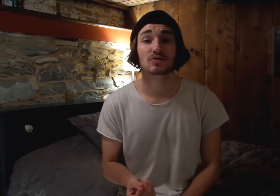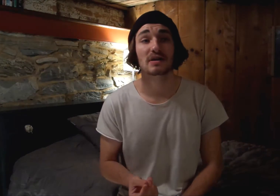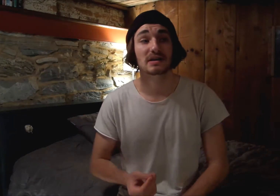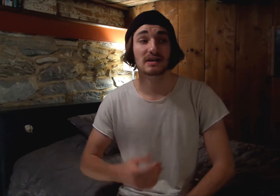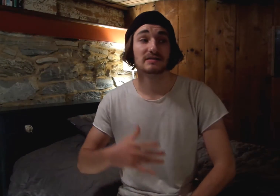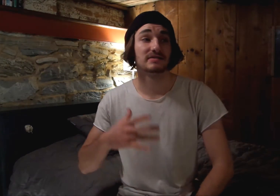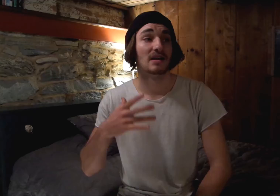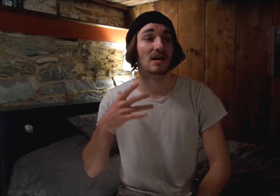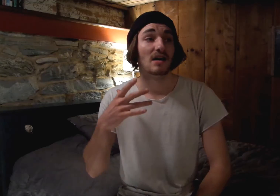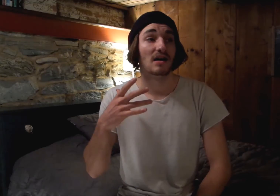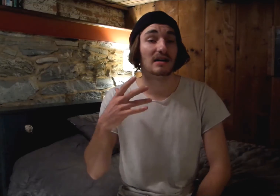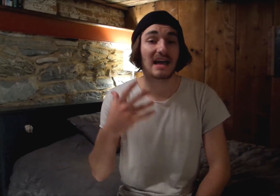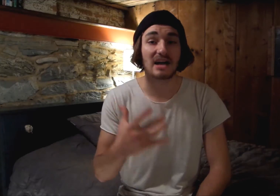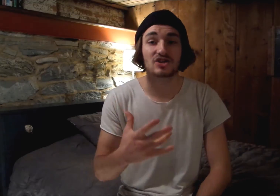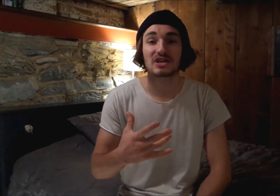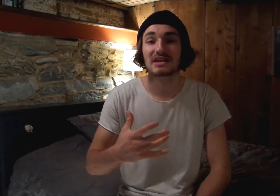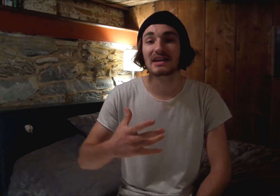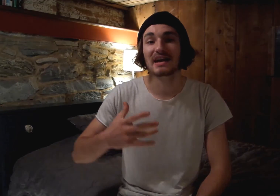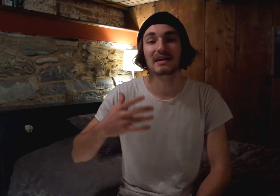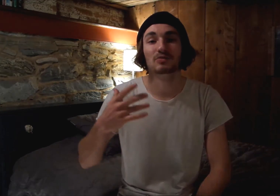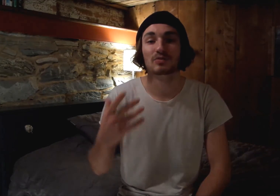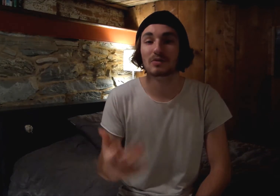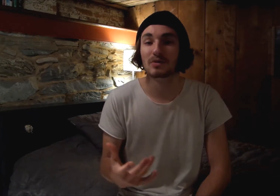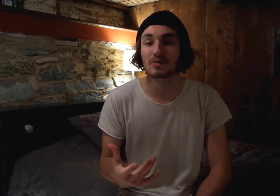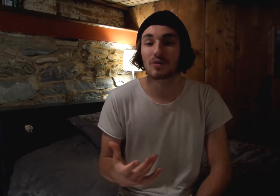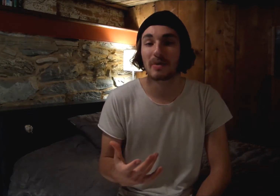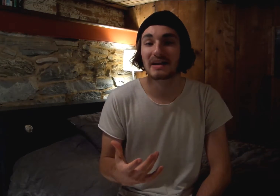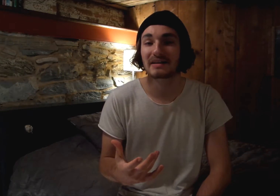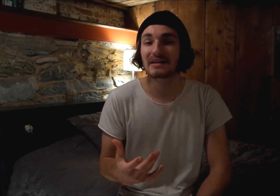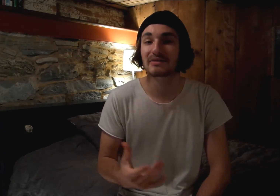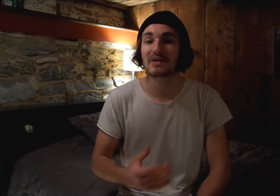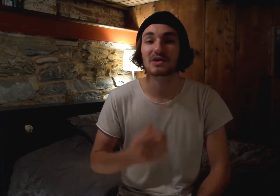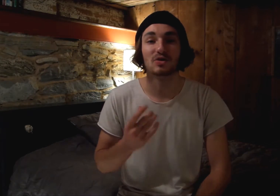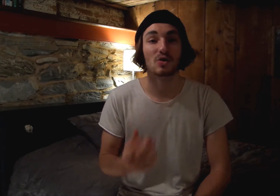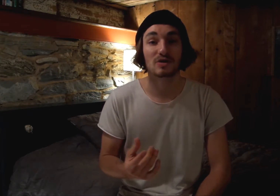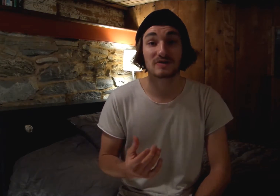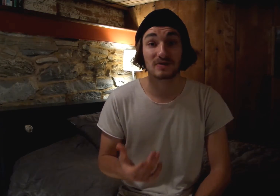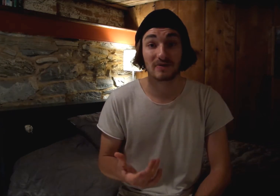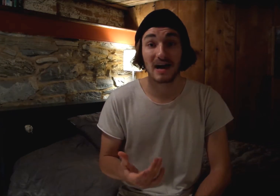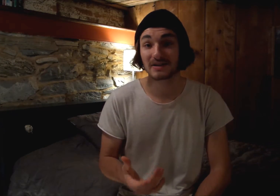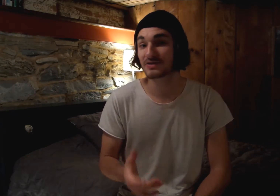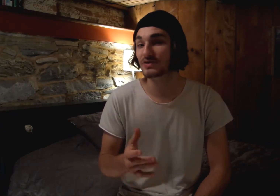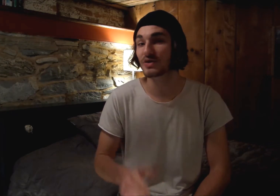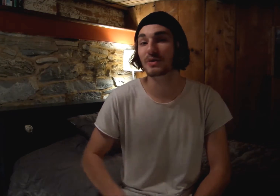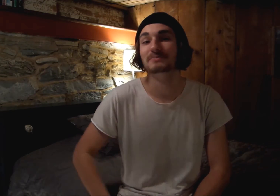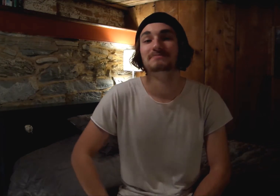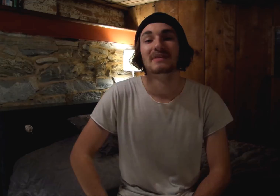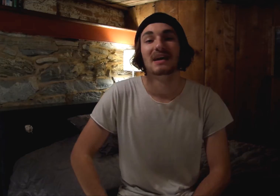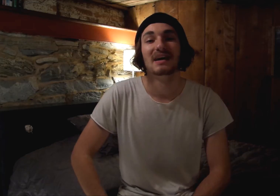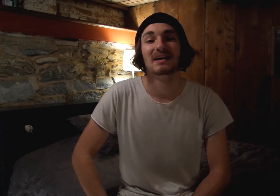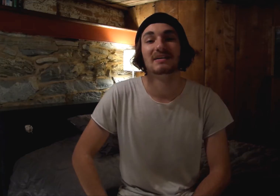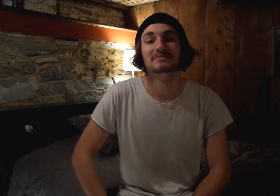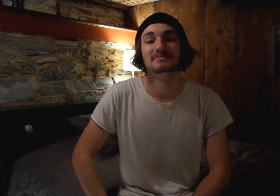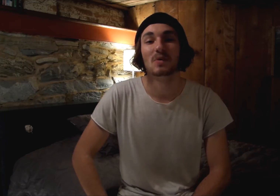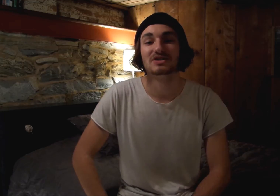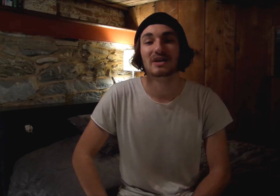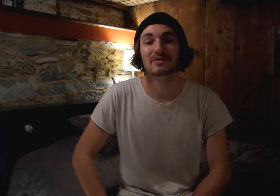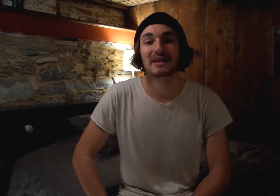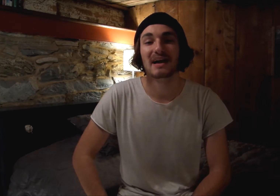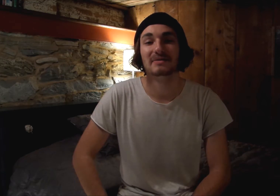great. It's catchy and repetitive, and the chorus is fast, so watch out for that.